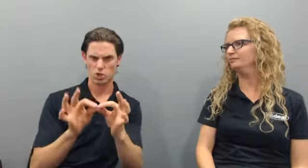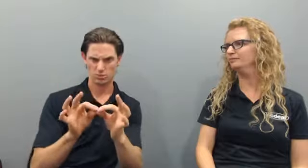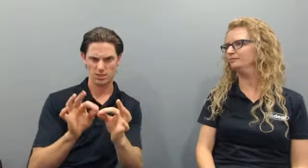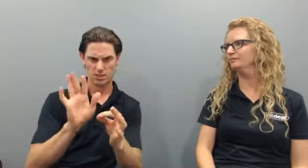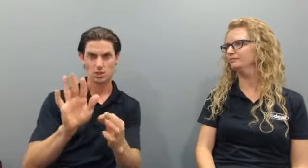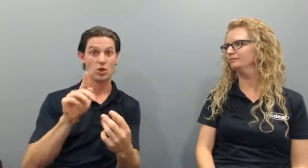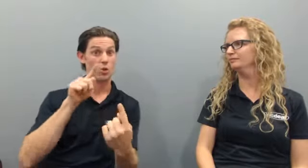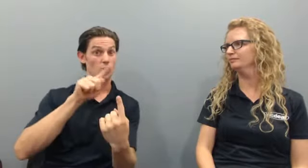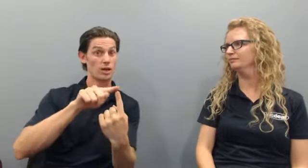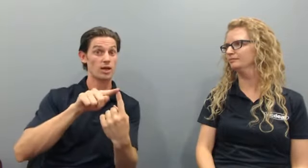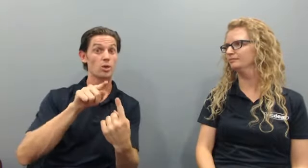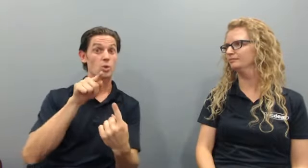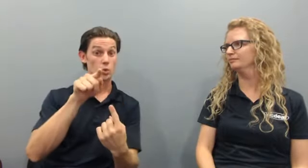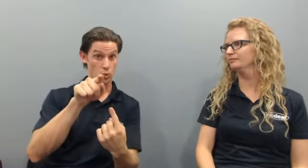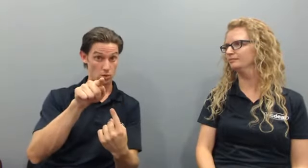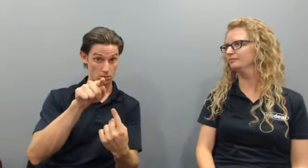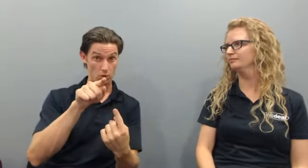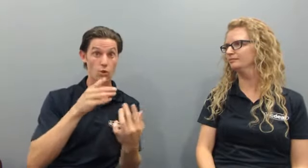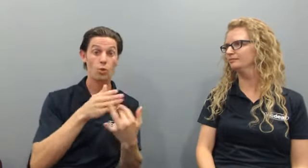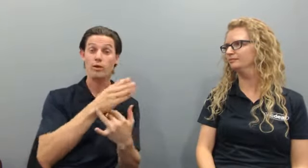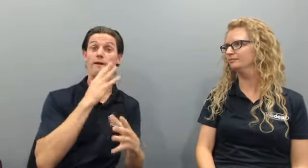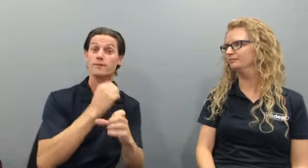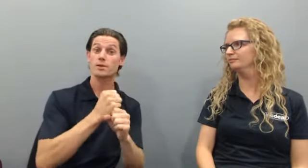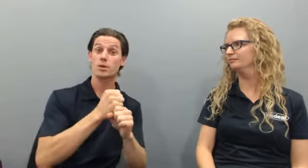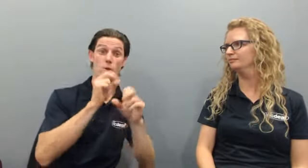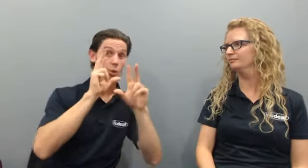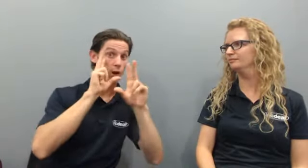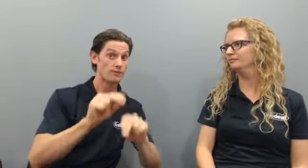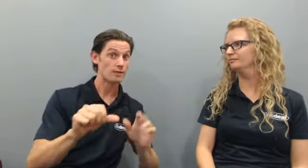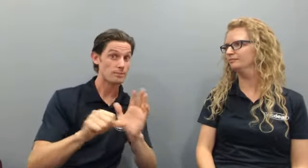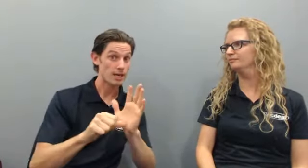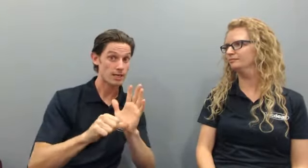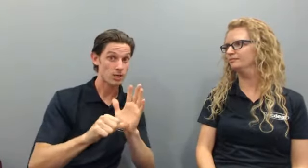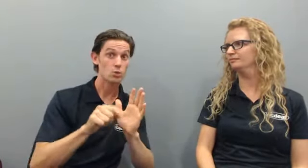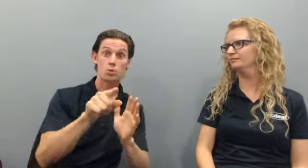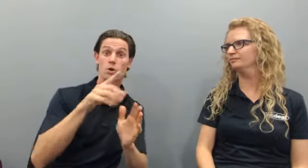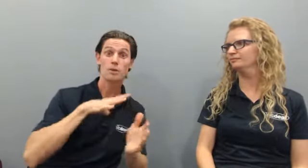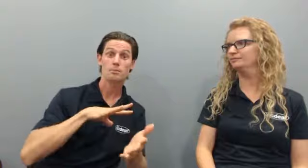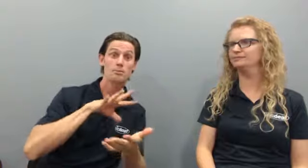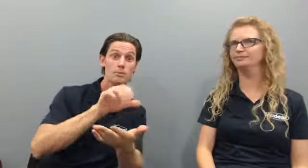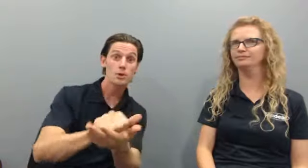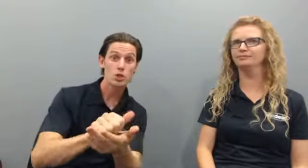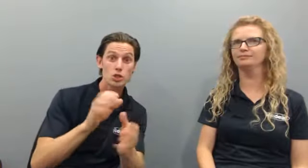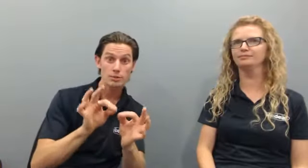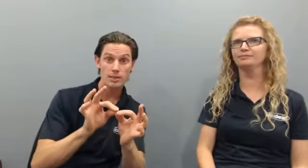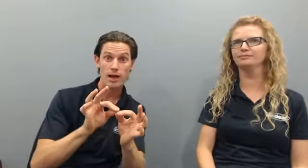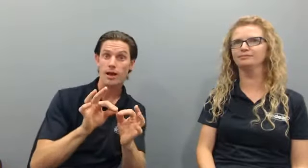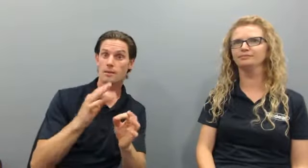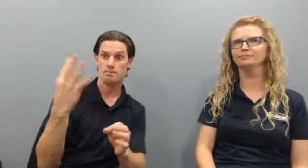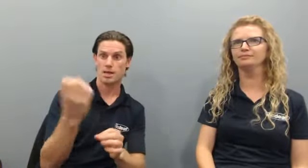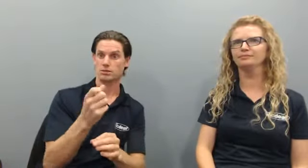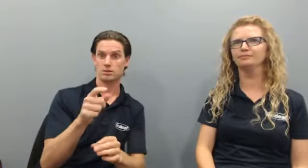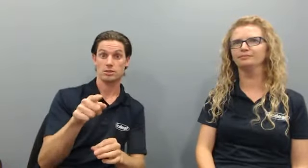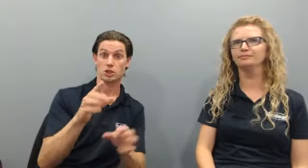them in terms of interpreting. If it's managed by the NDIA, then you need to book if you want